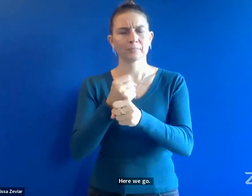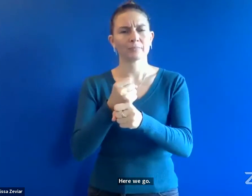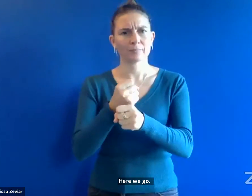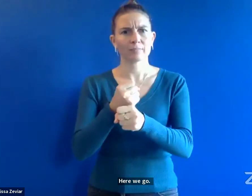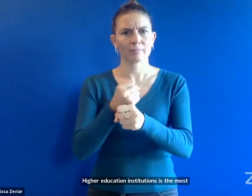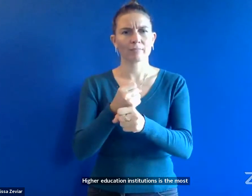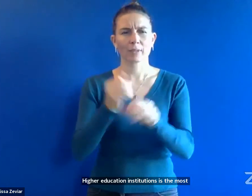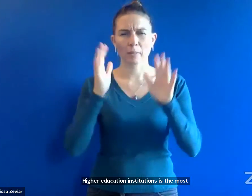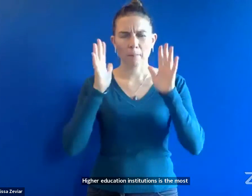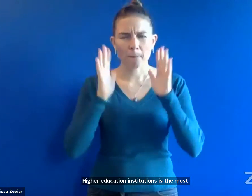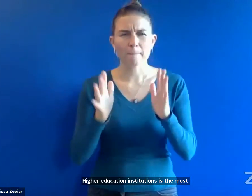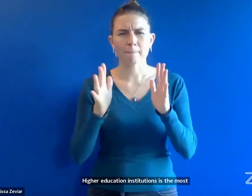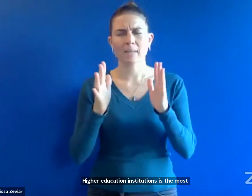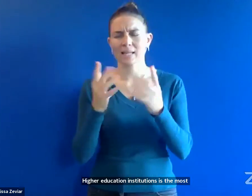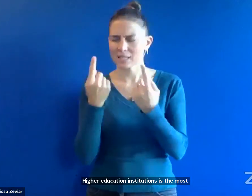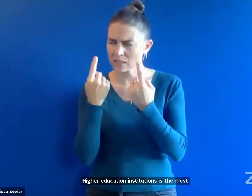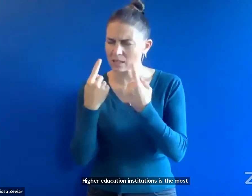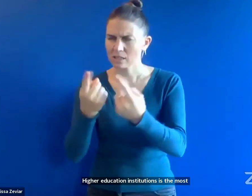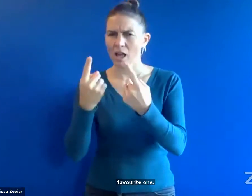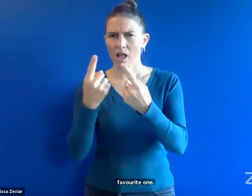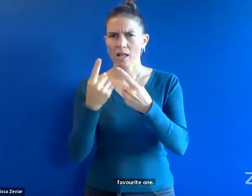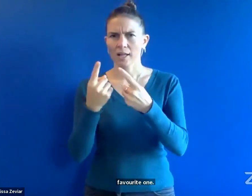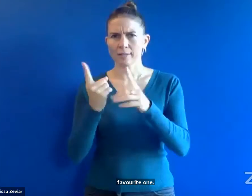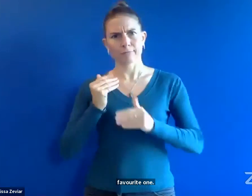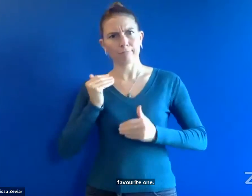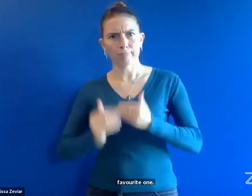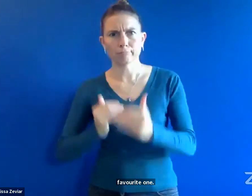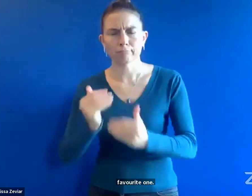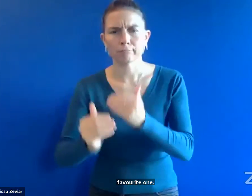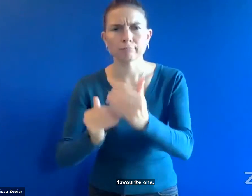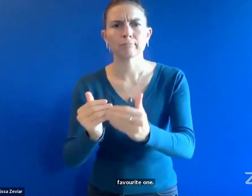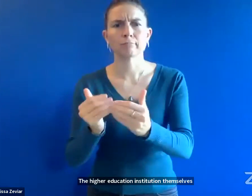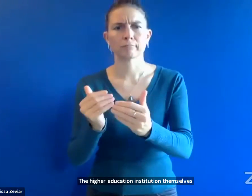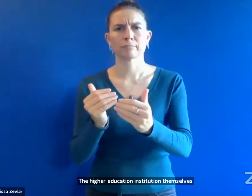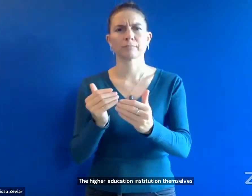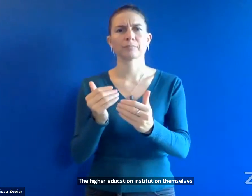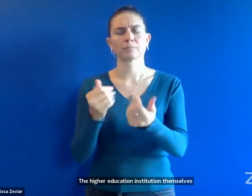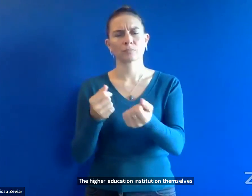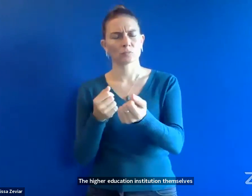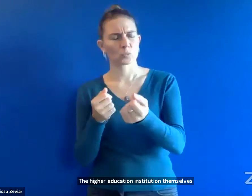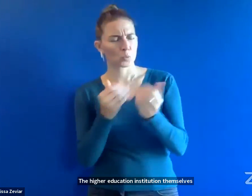more. They need to take more measures, should support students better.